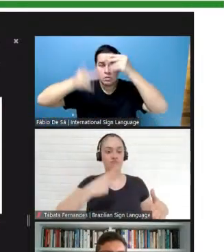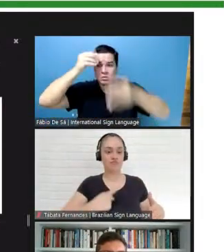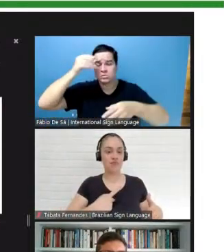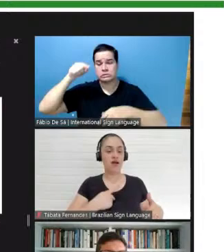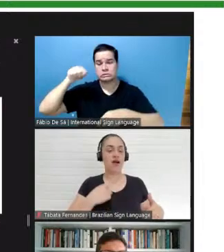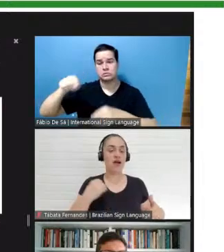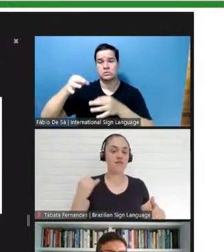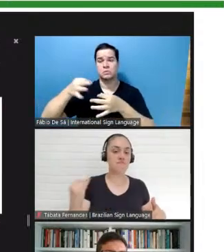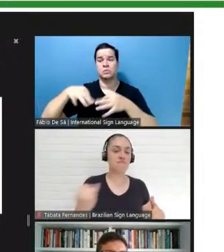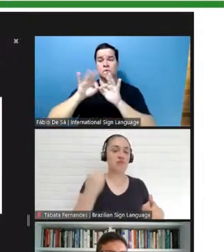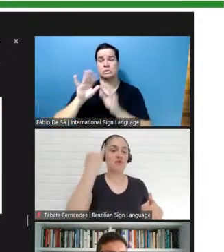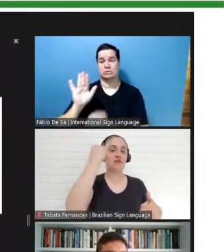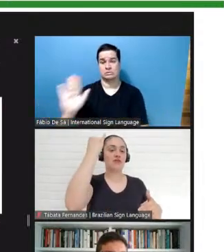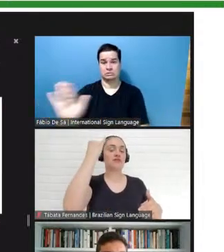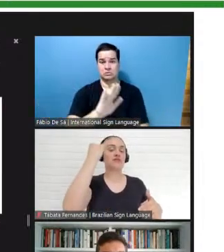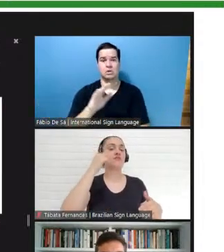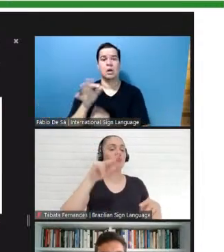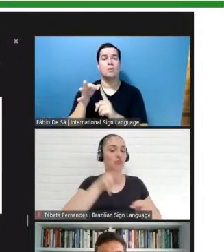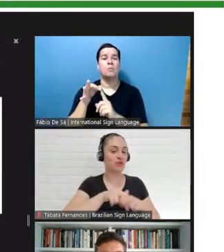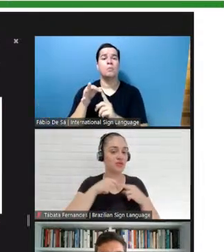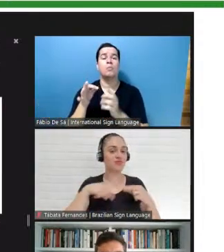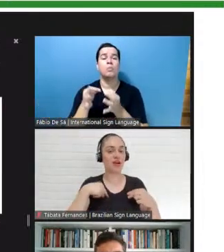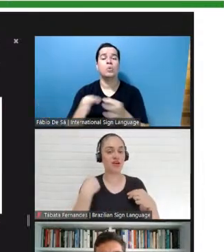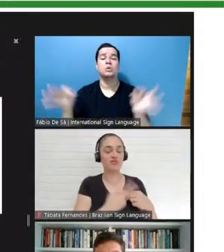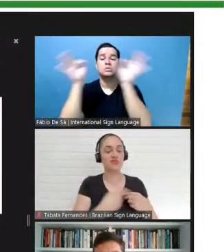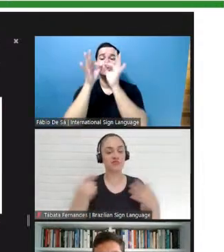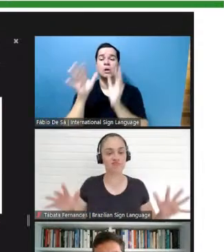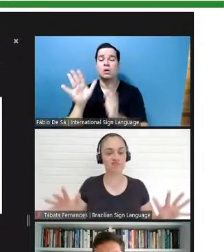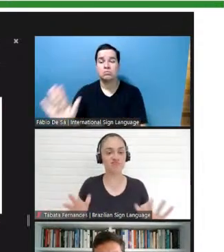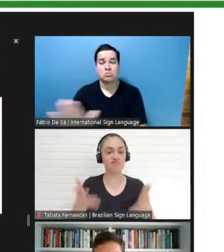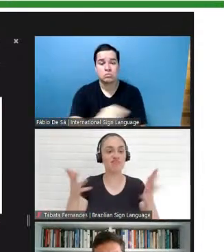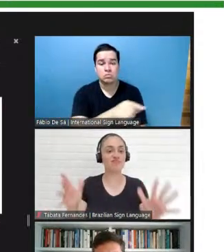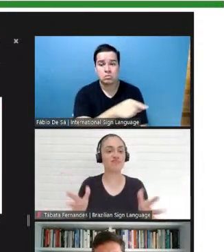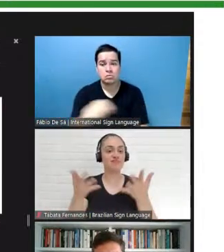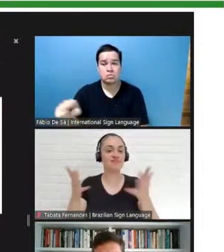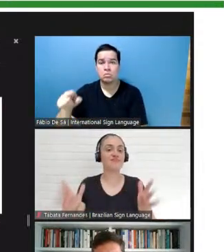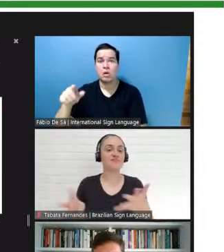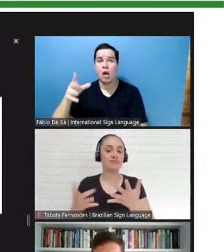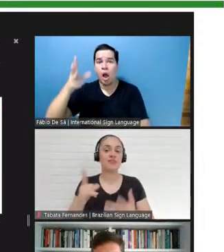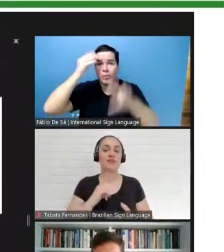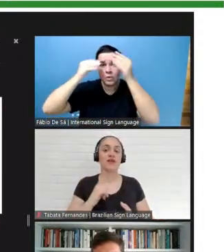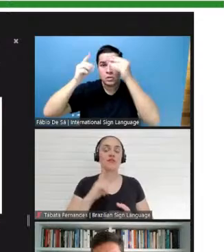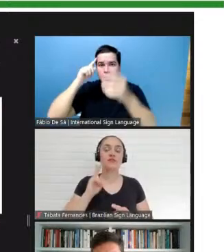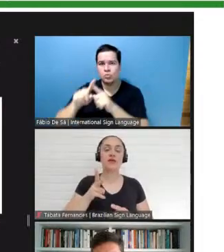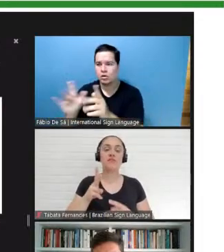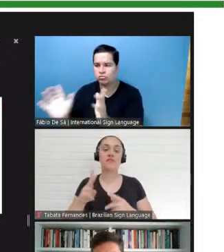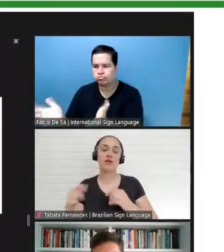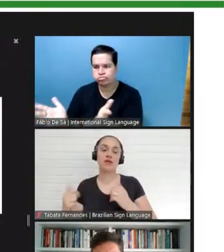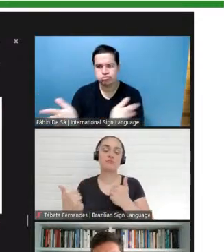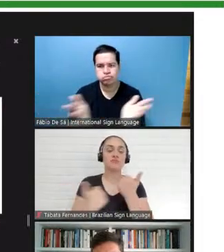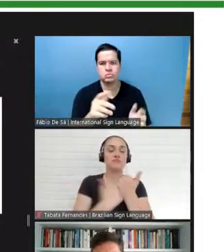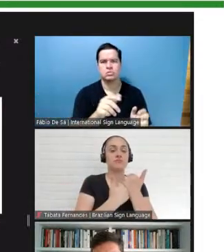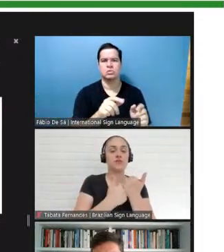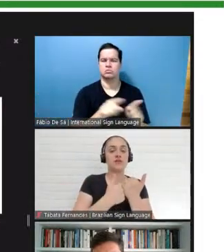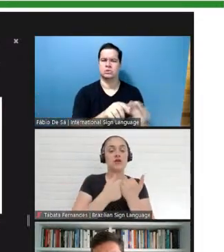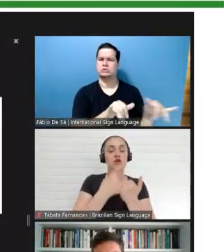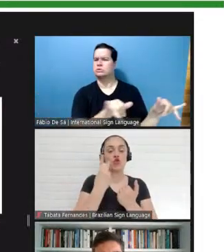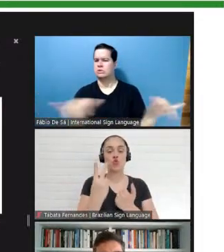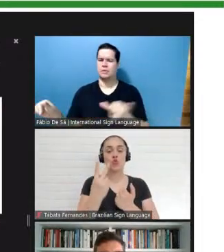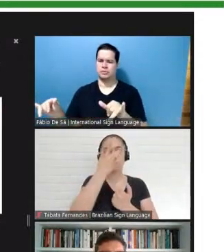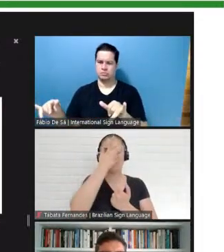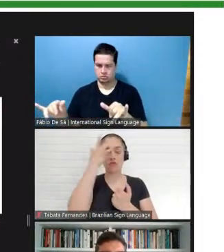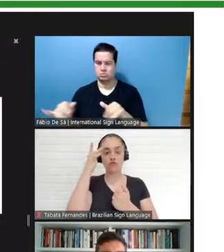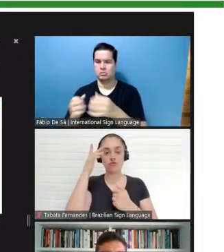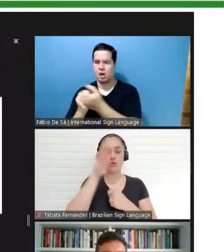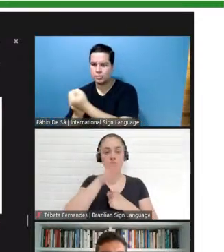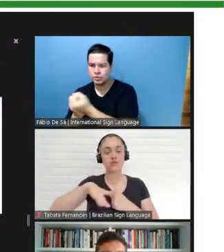in particular, a lot of students with disabilities were given an assistant, and that assistant would sit with the student and they would never